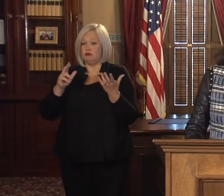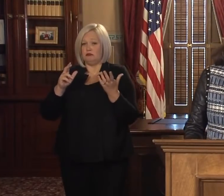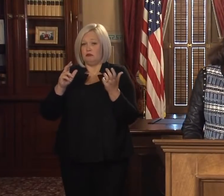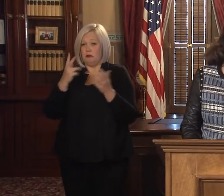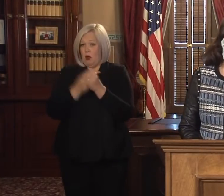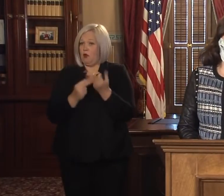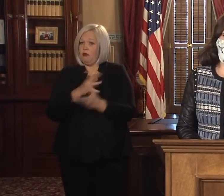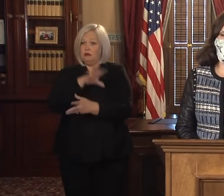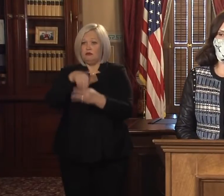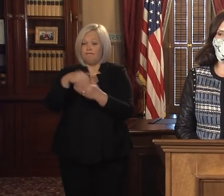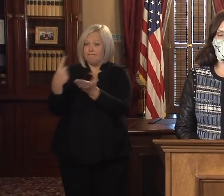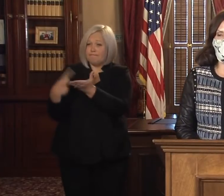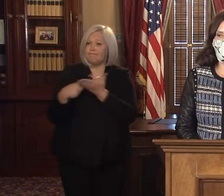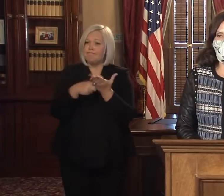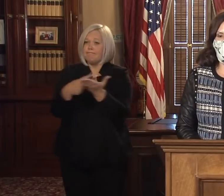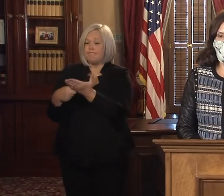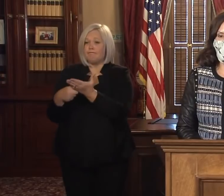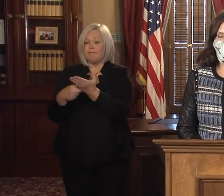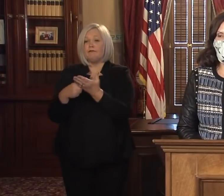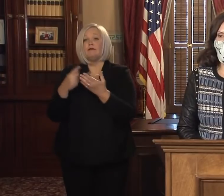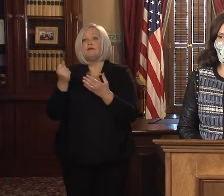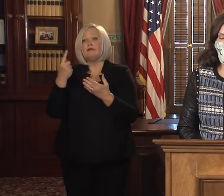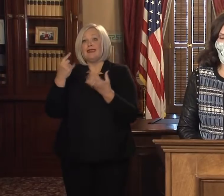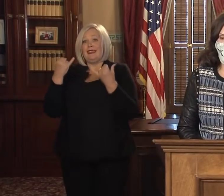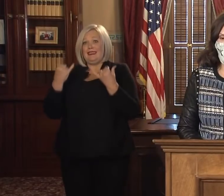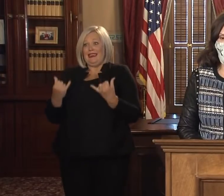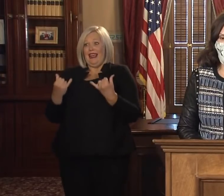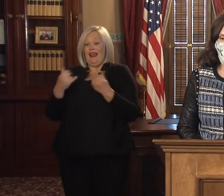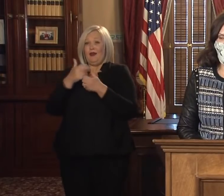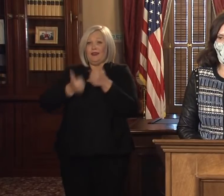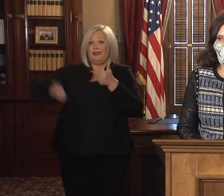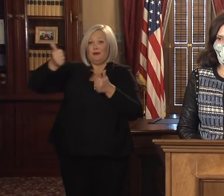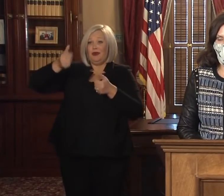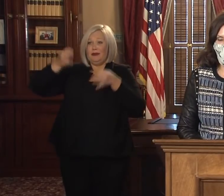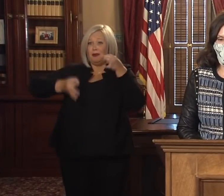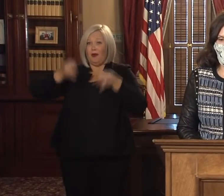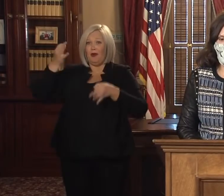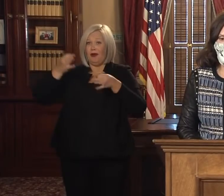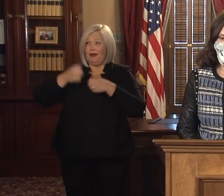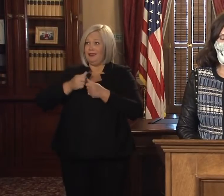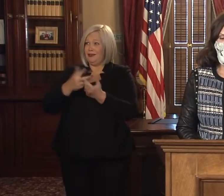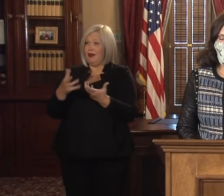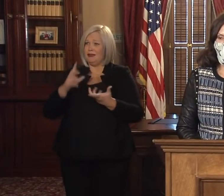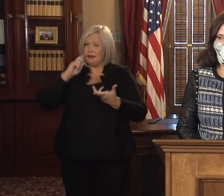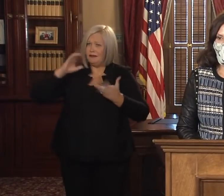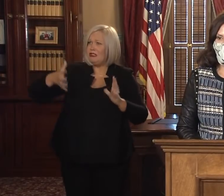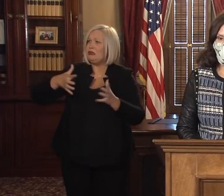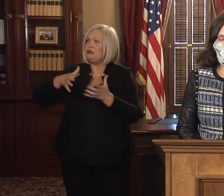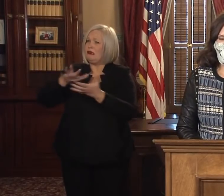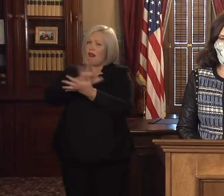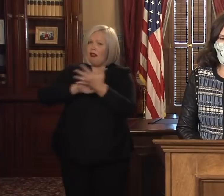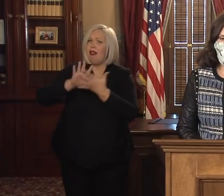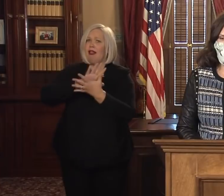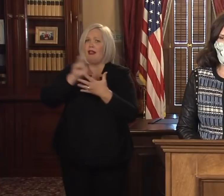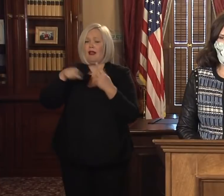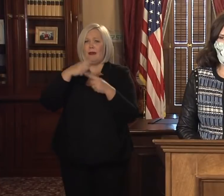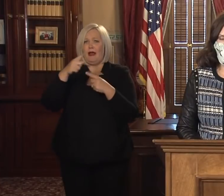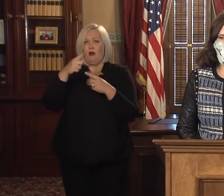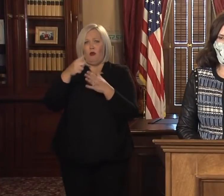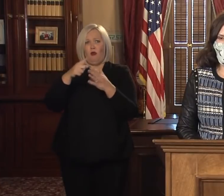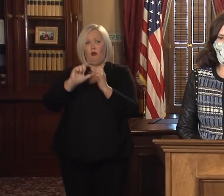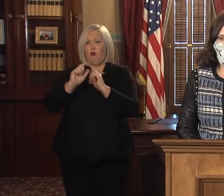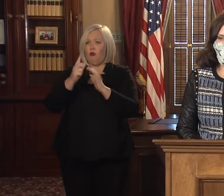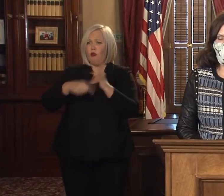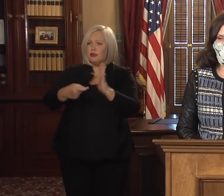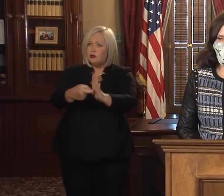now that the Supreme Court has kind of muddied the waters and created a lot of confusion about what is